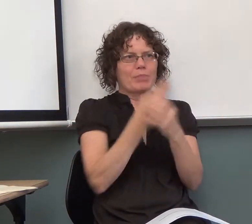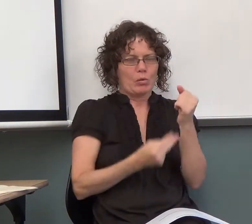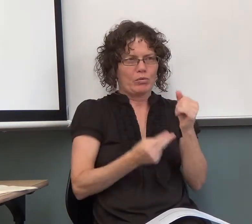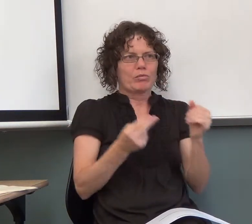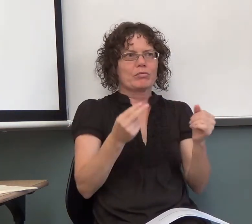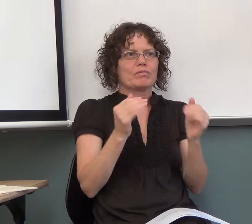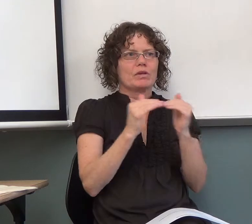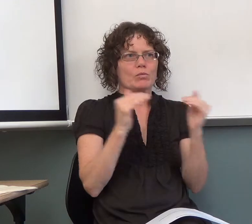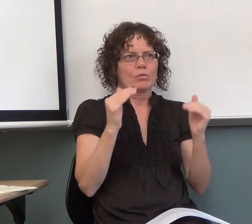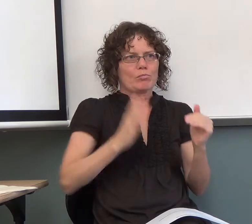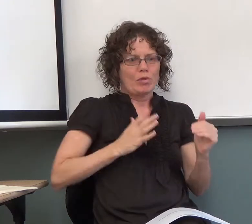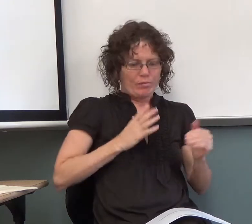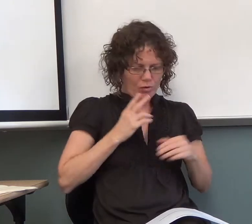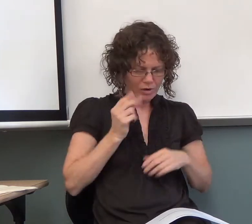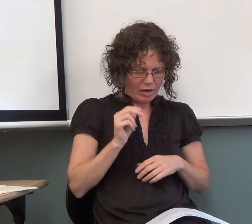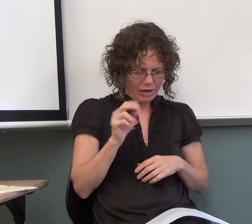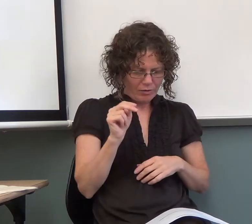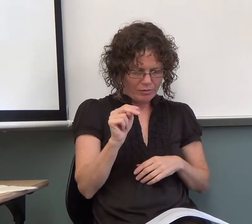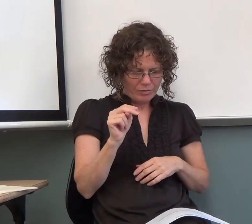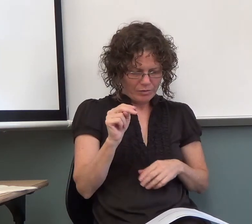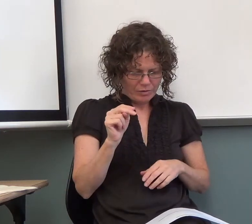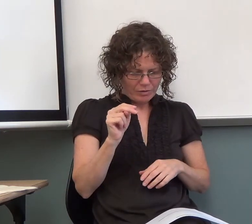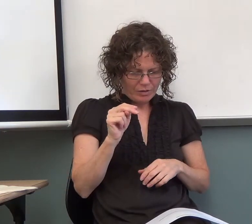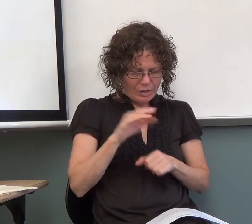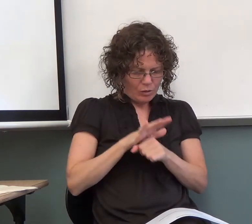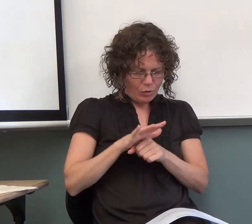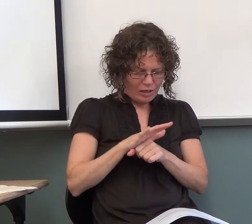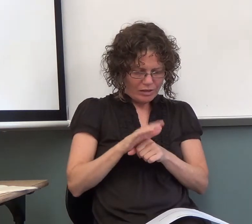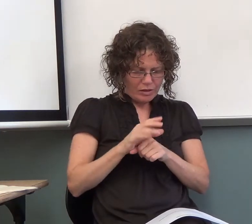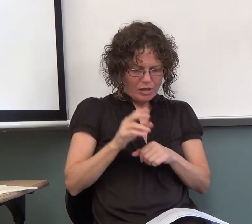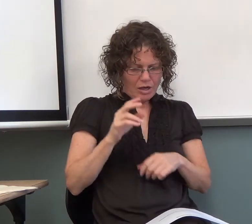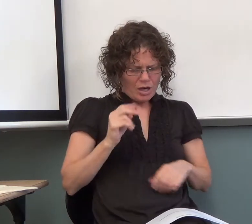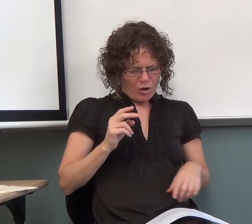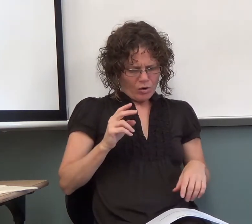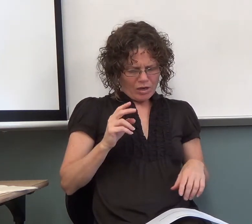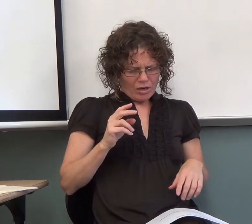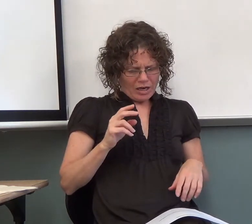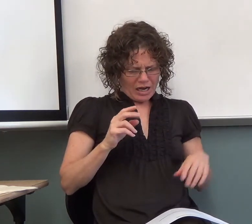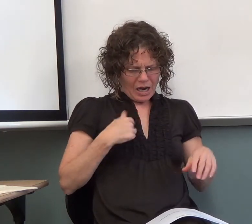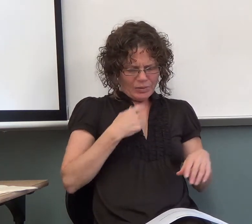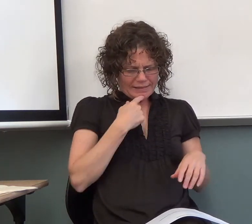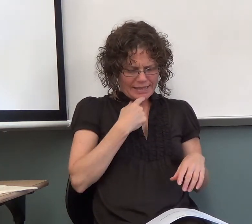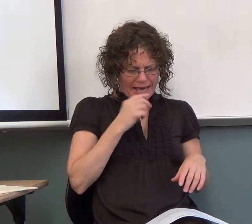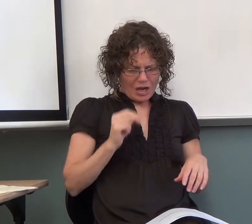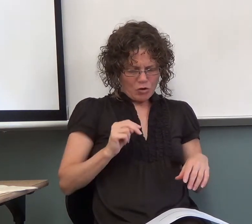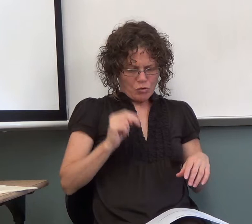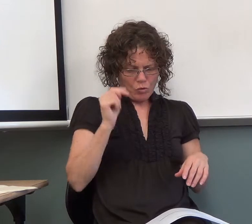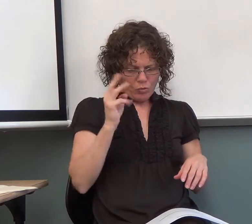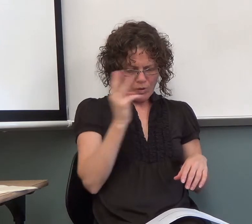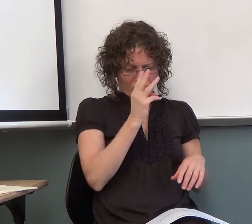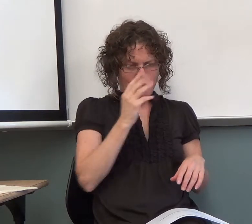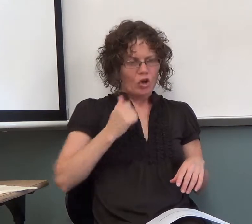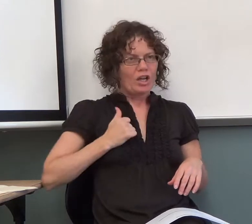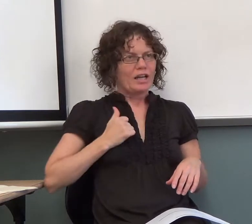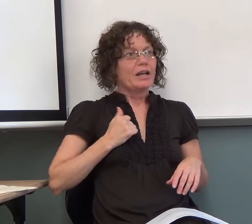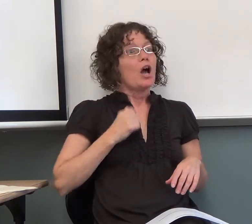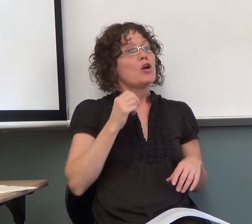noun. Is located in northwestern Canada. Northwestern Canada. Okay, now look at both of those. Is northwestern